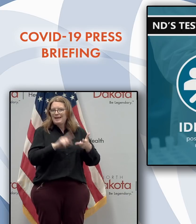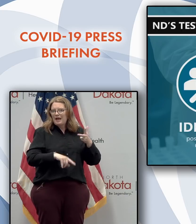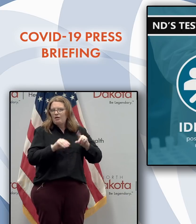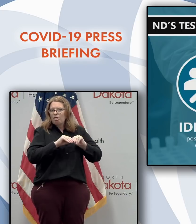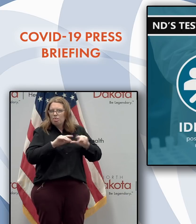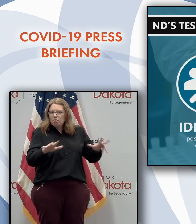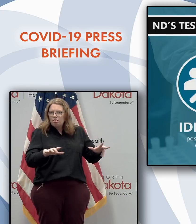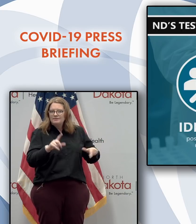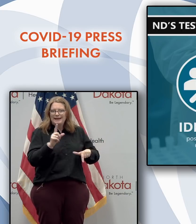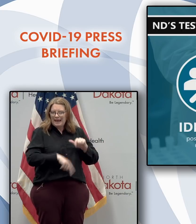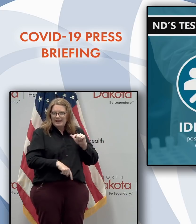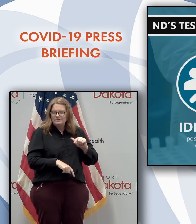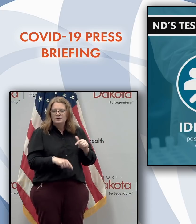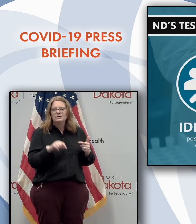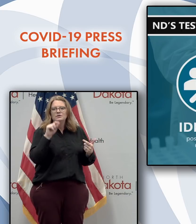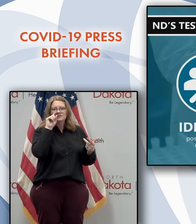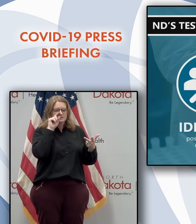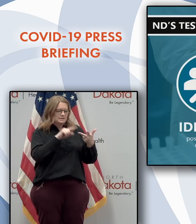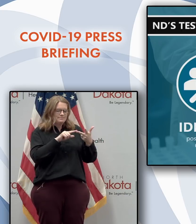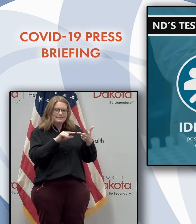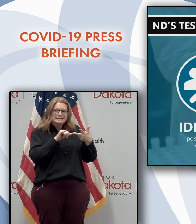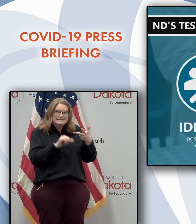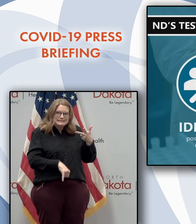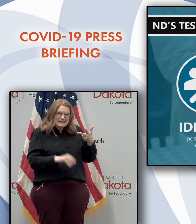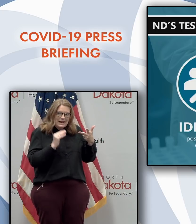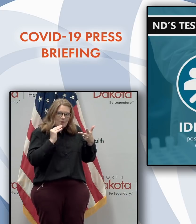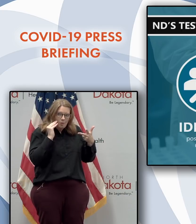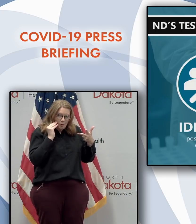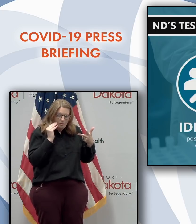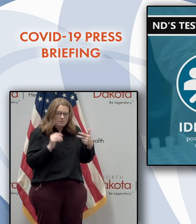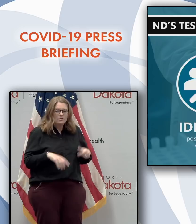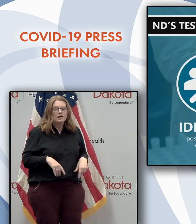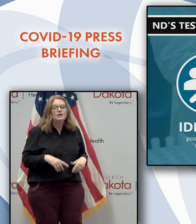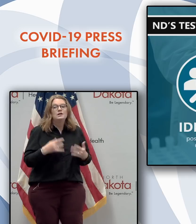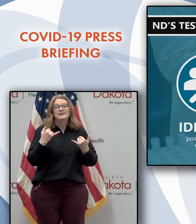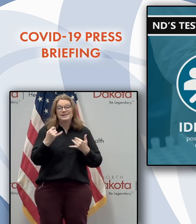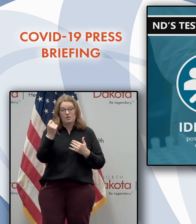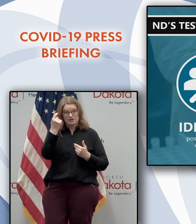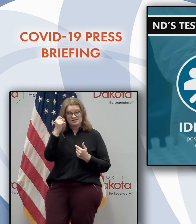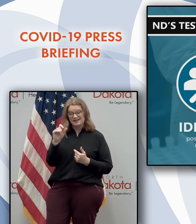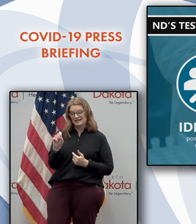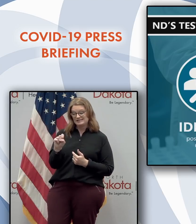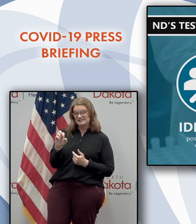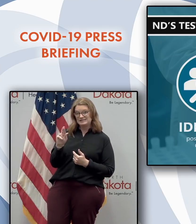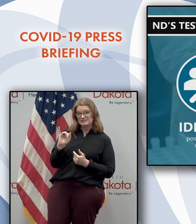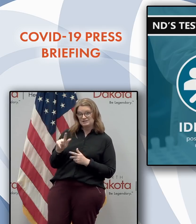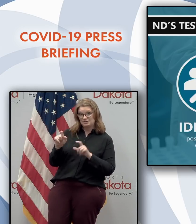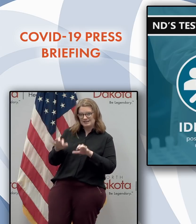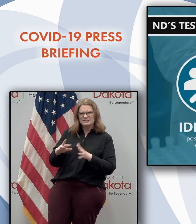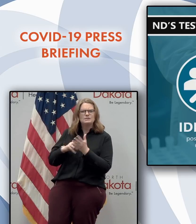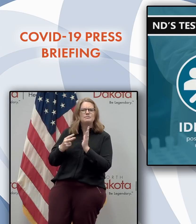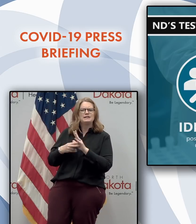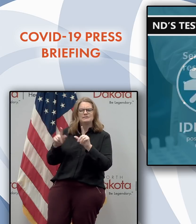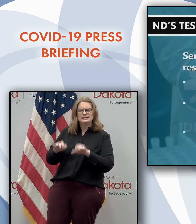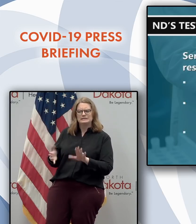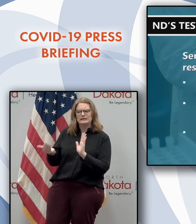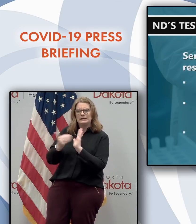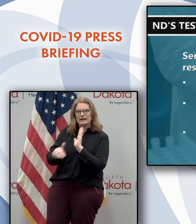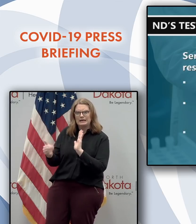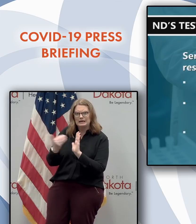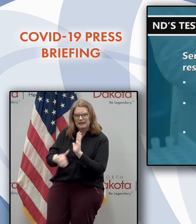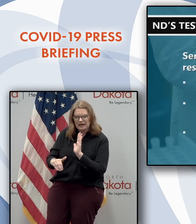infectious. What that means in terms of, again, on serial testing, which we talked about up front, is it's an essential part of